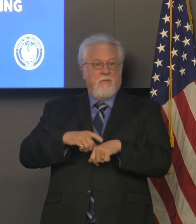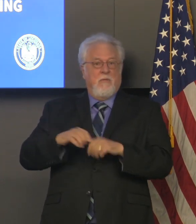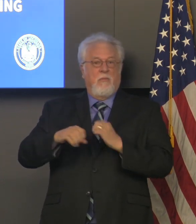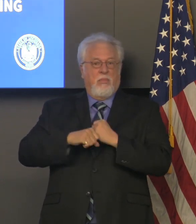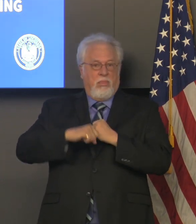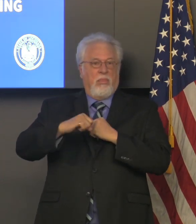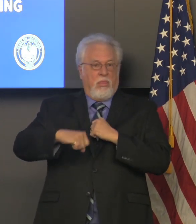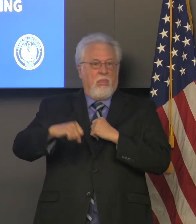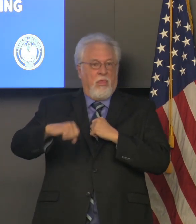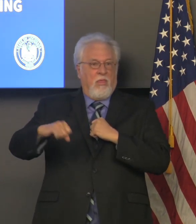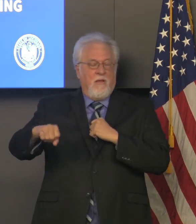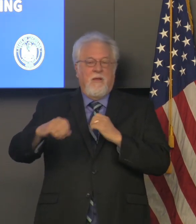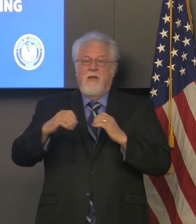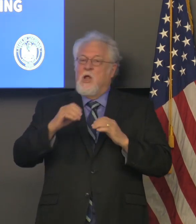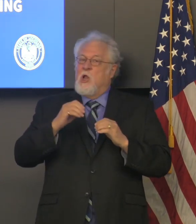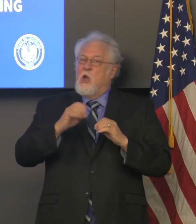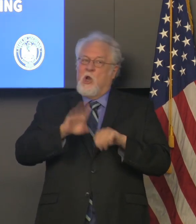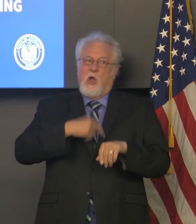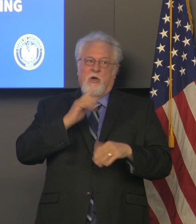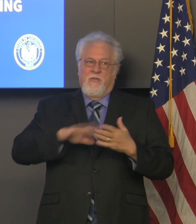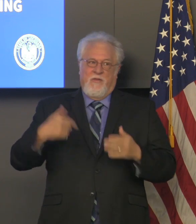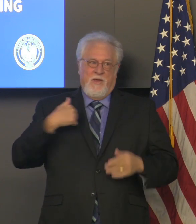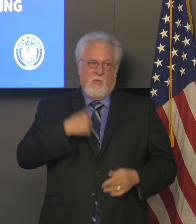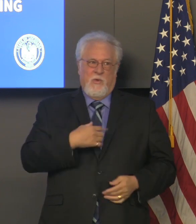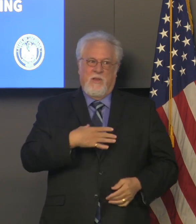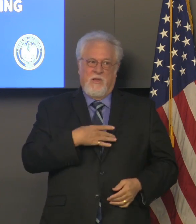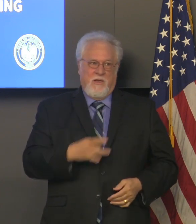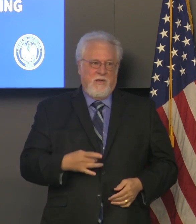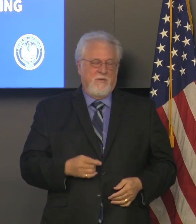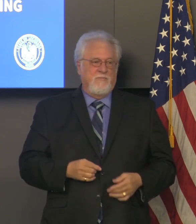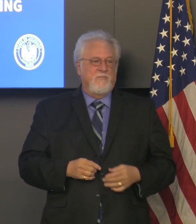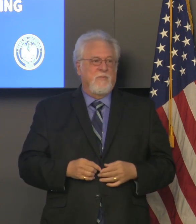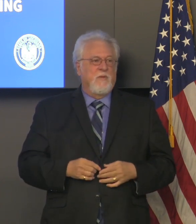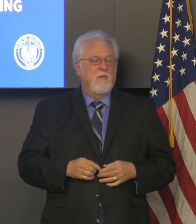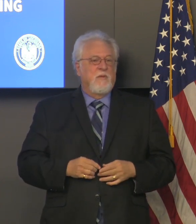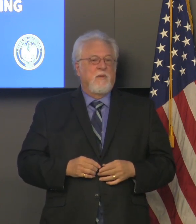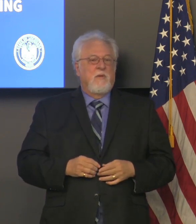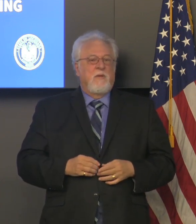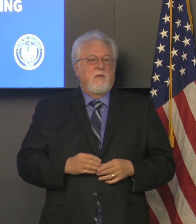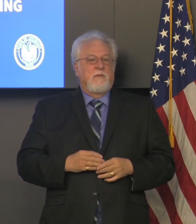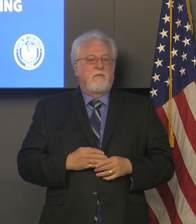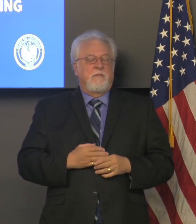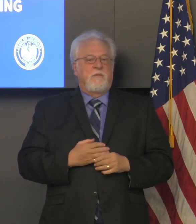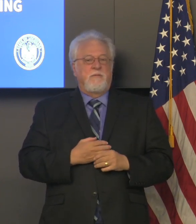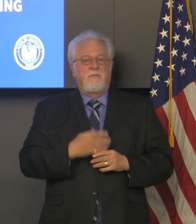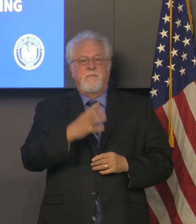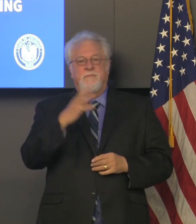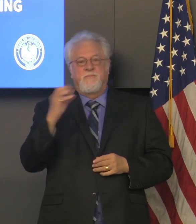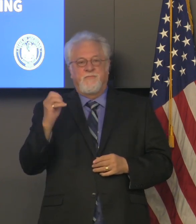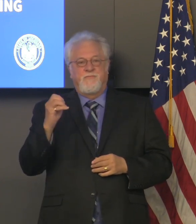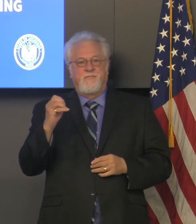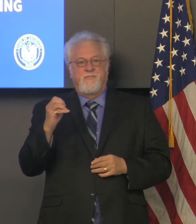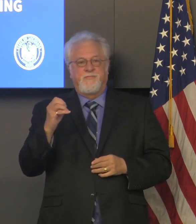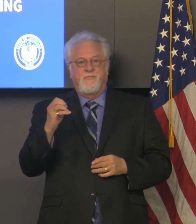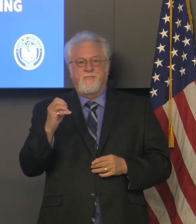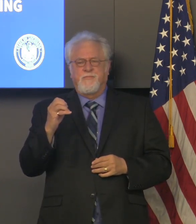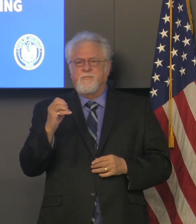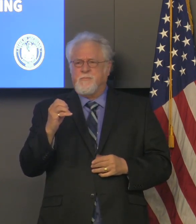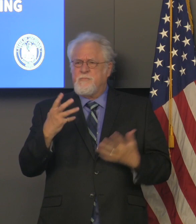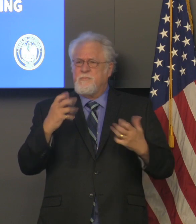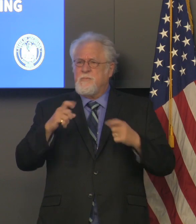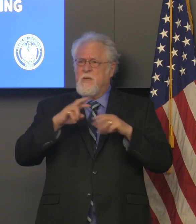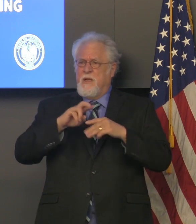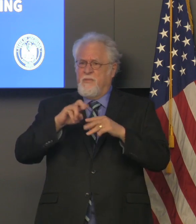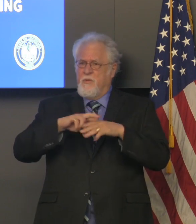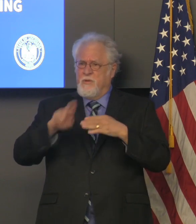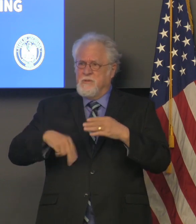we would like it to be, longer than anybody would like it to be. And because you want the test